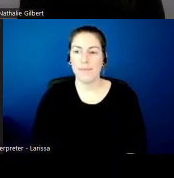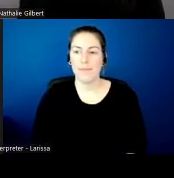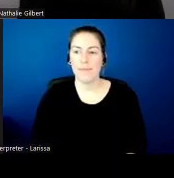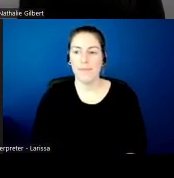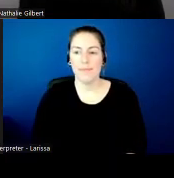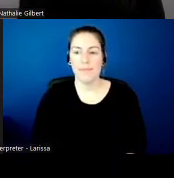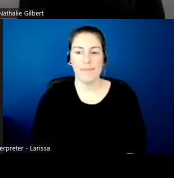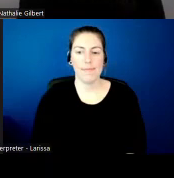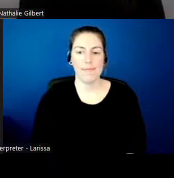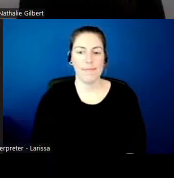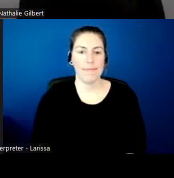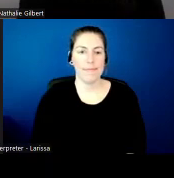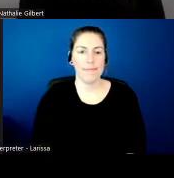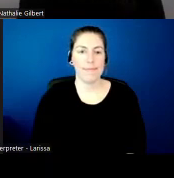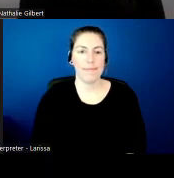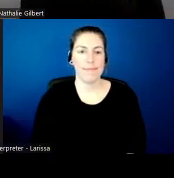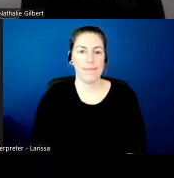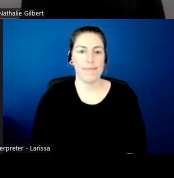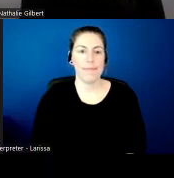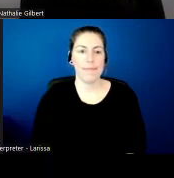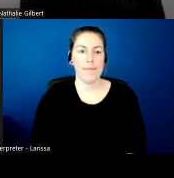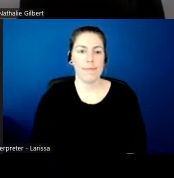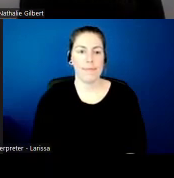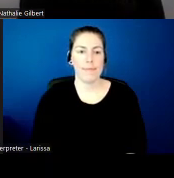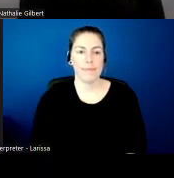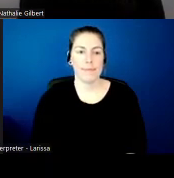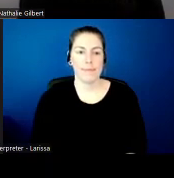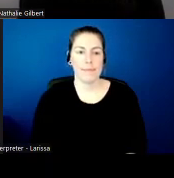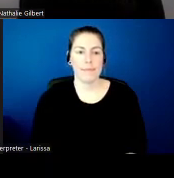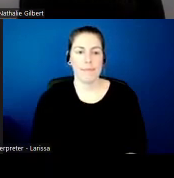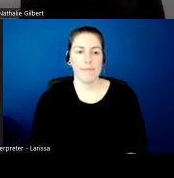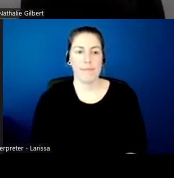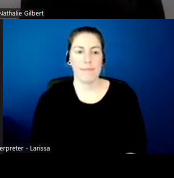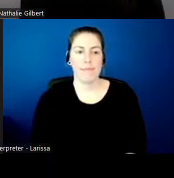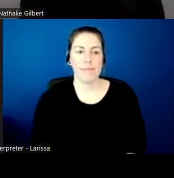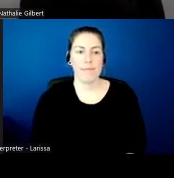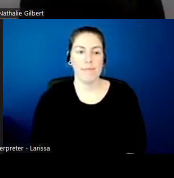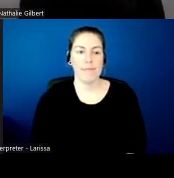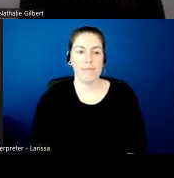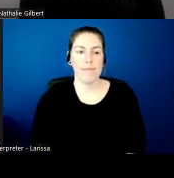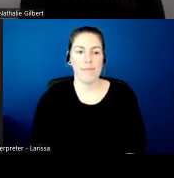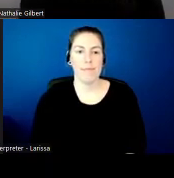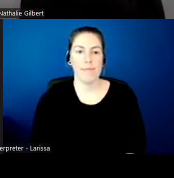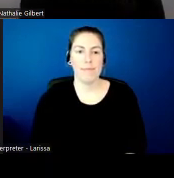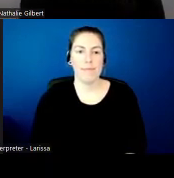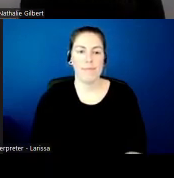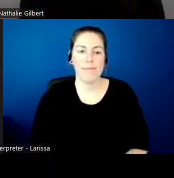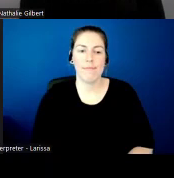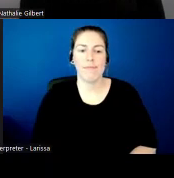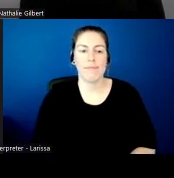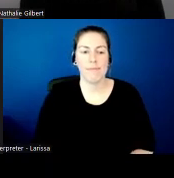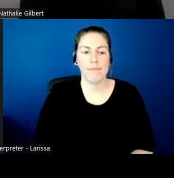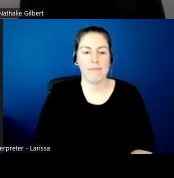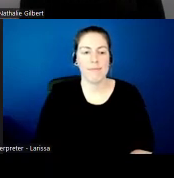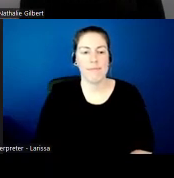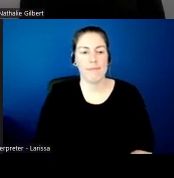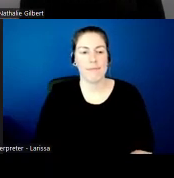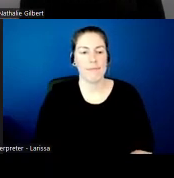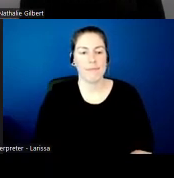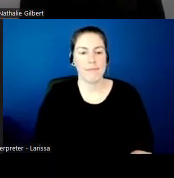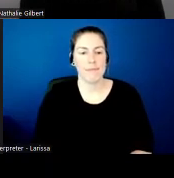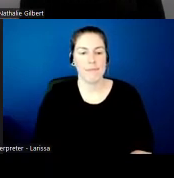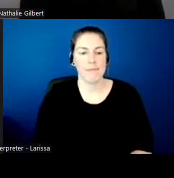They don't play ukulele, 'cause it's such a happy sound.